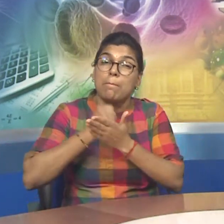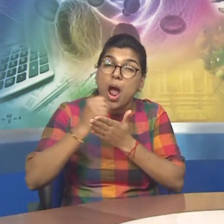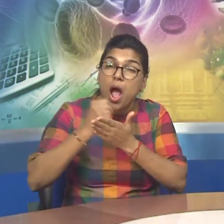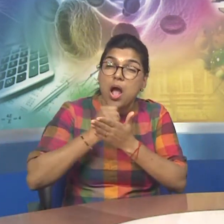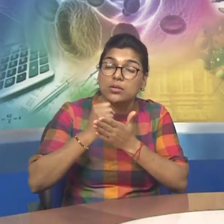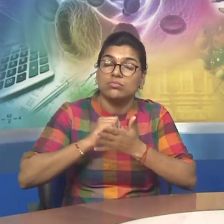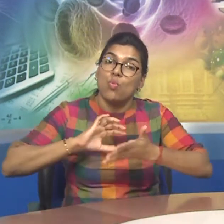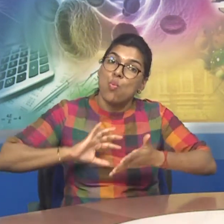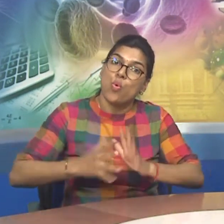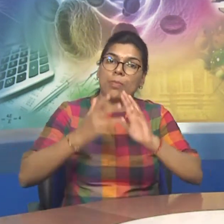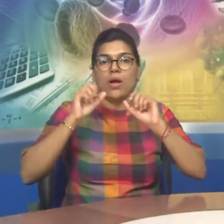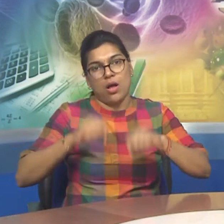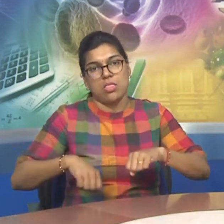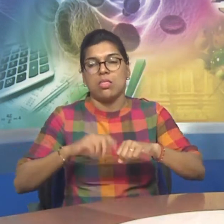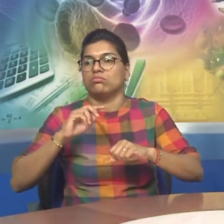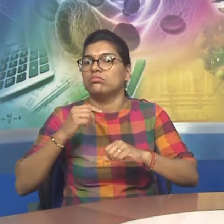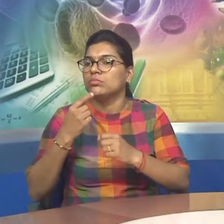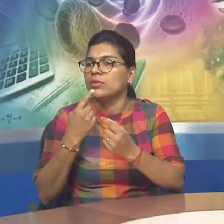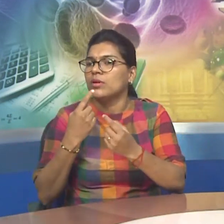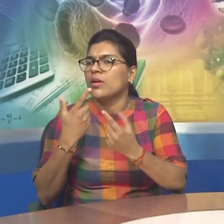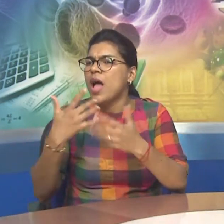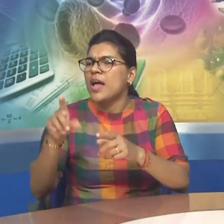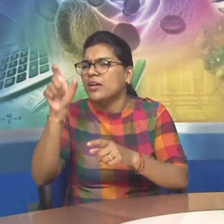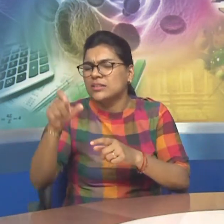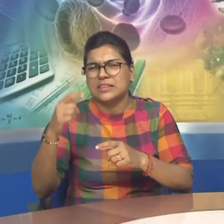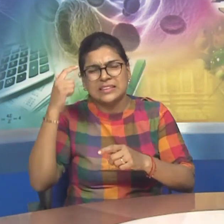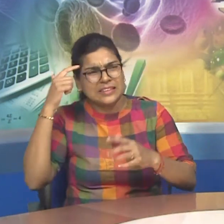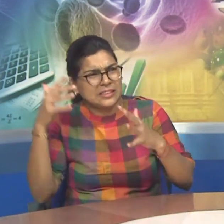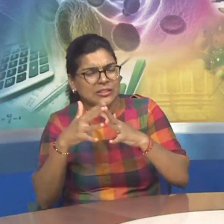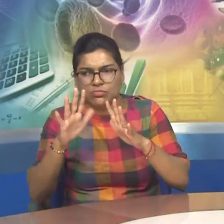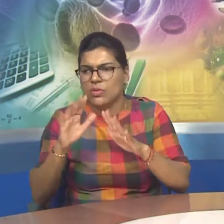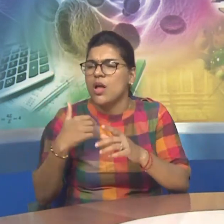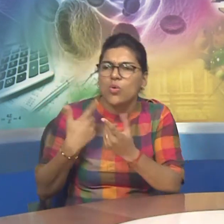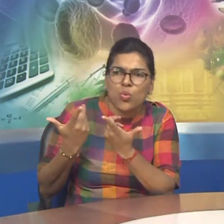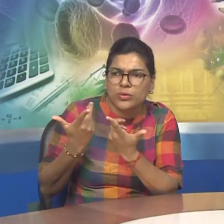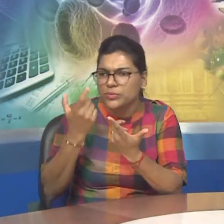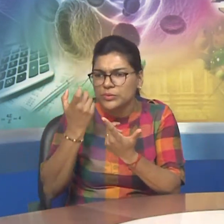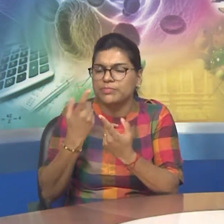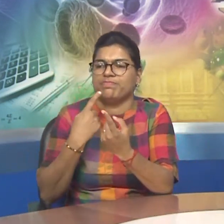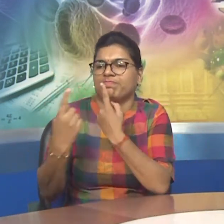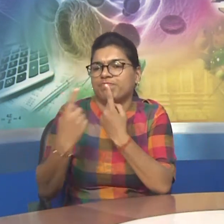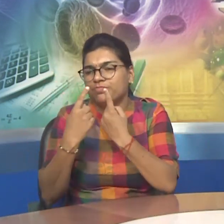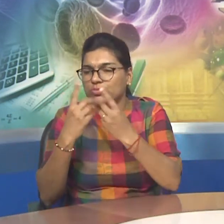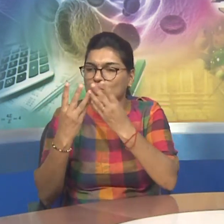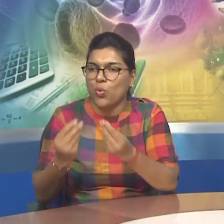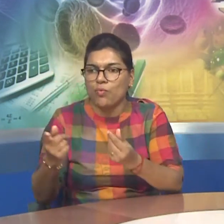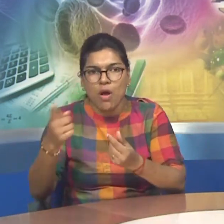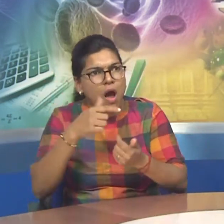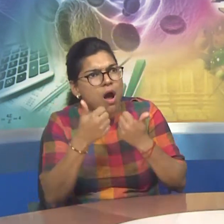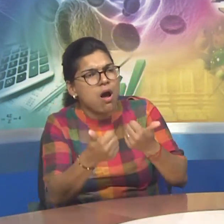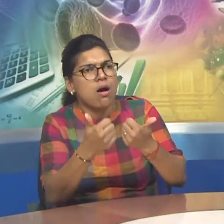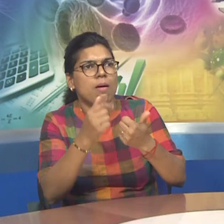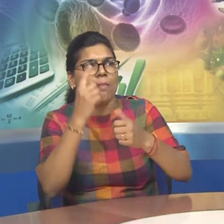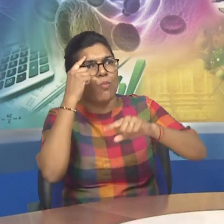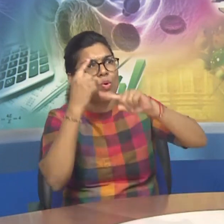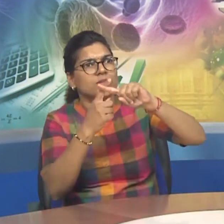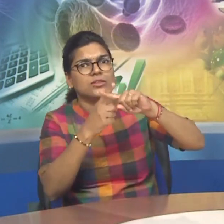and keep our thoughts positive. We should practice to be positive about our